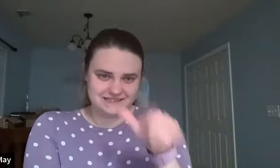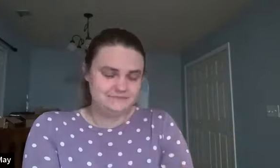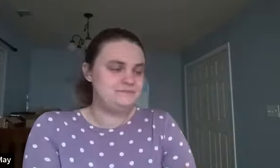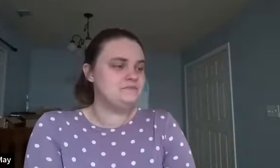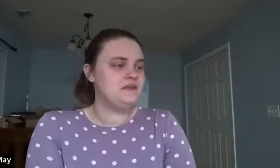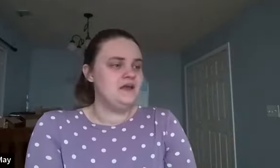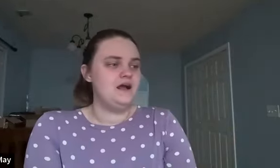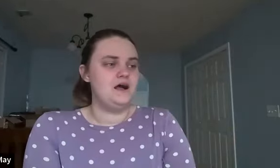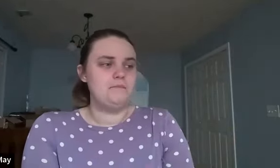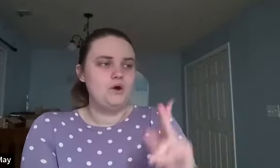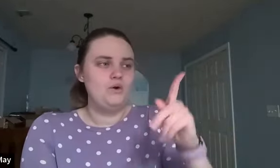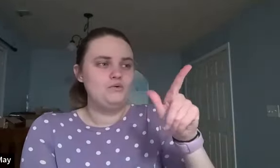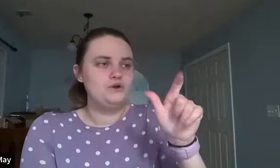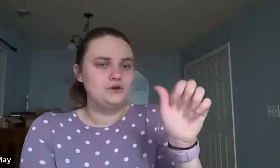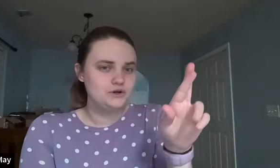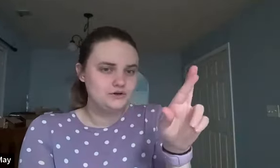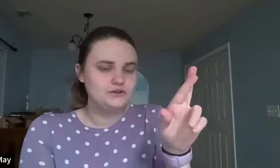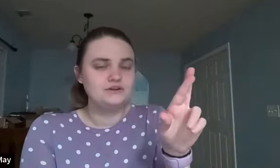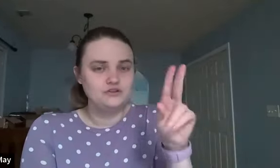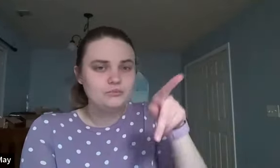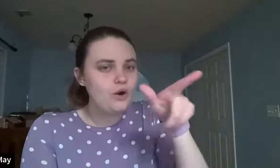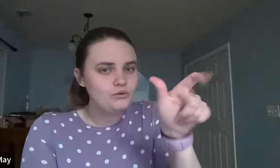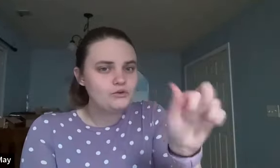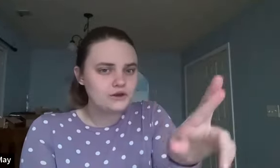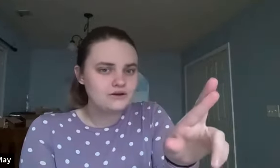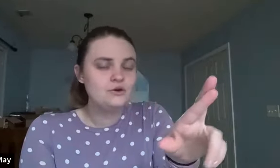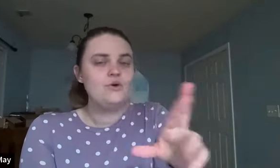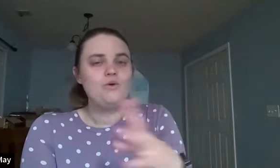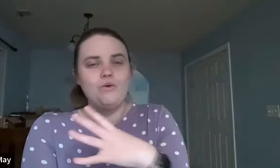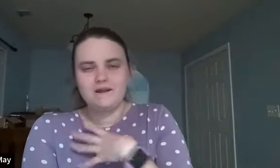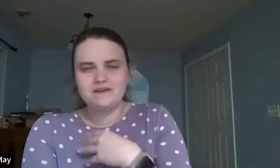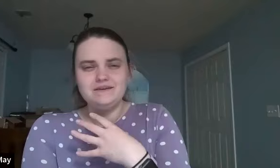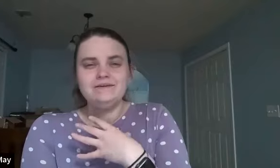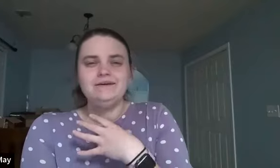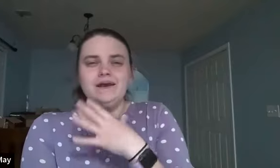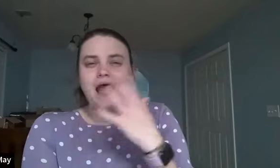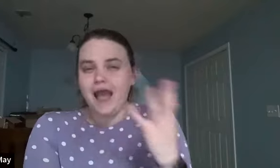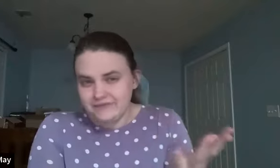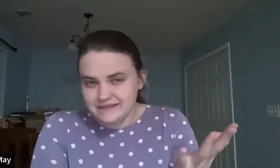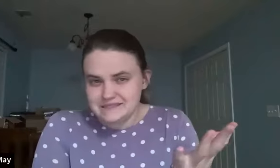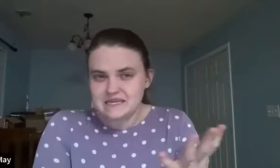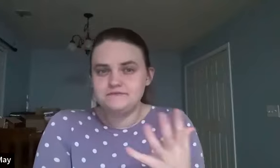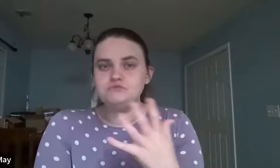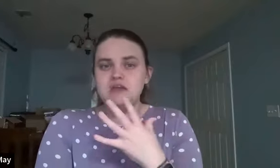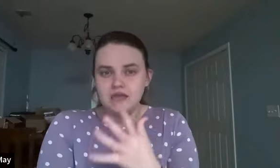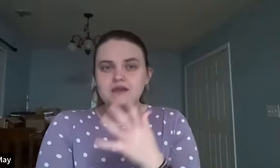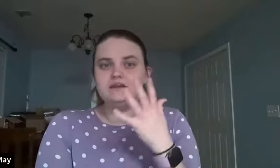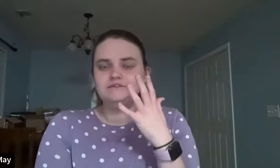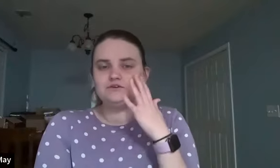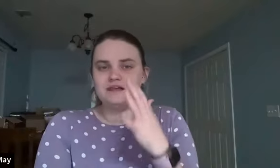grizzly. Polar, you can do polar, or I think it's safe. You can, if you're like,